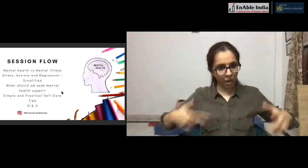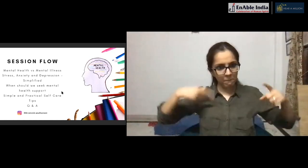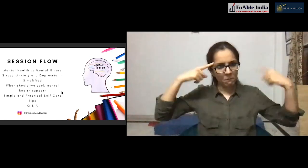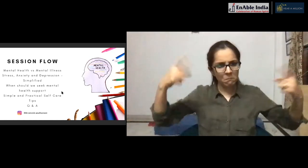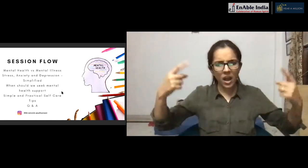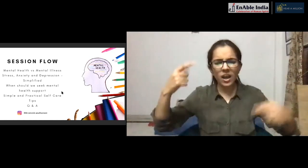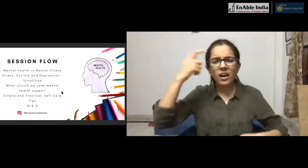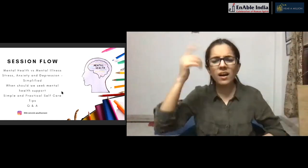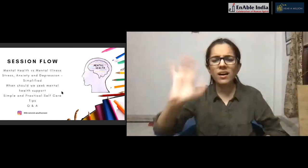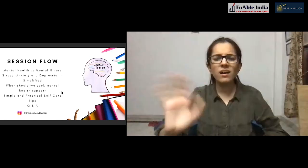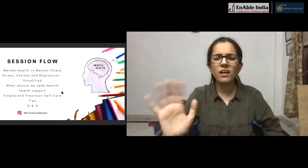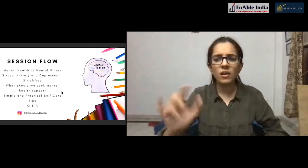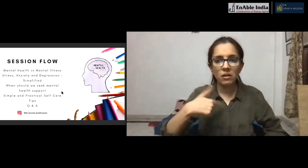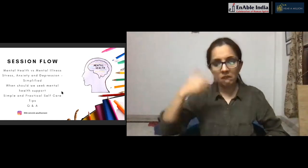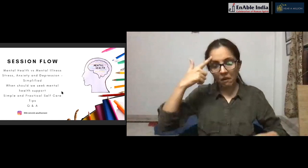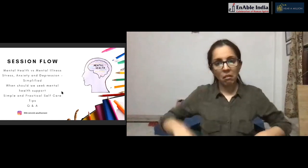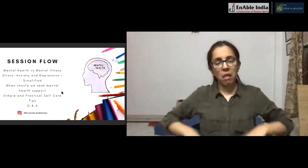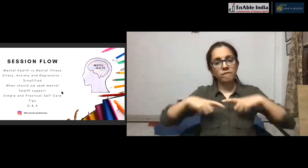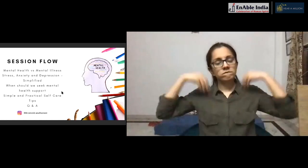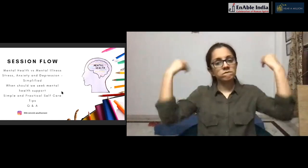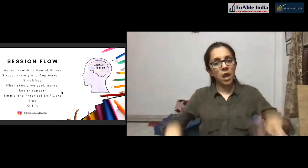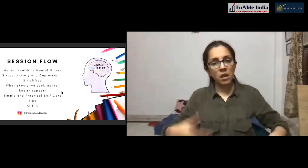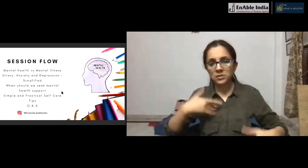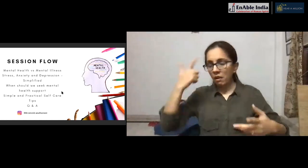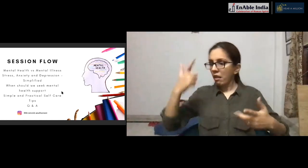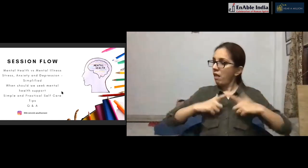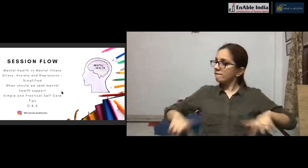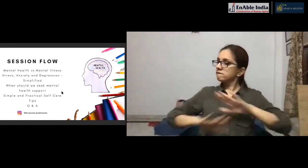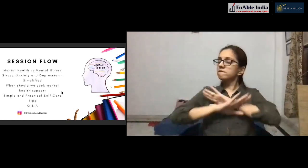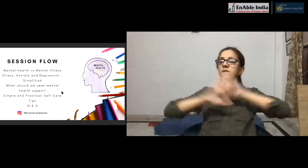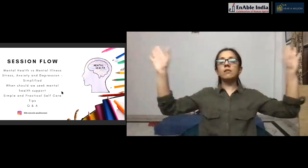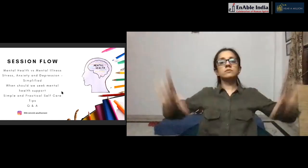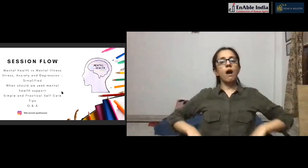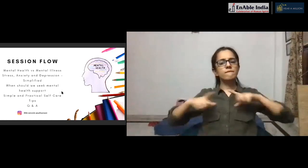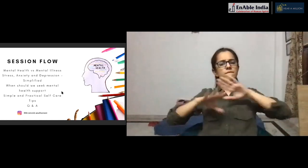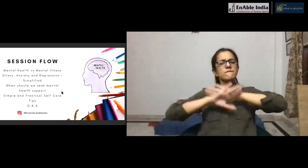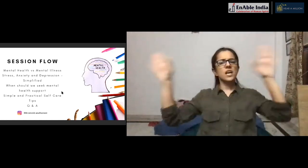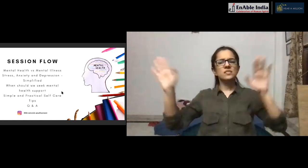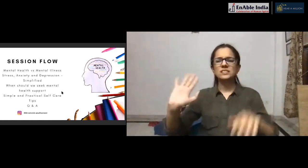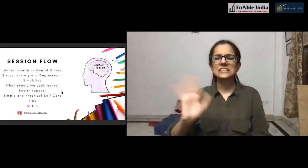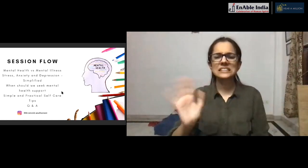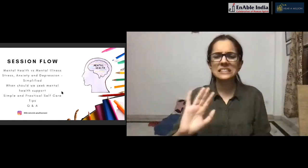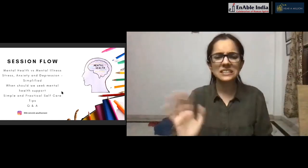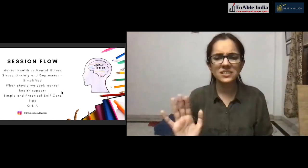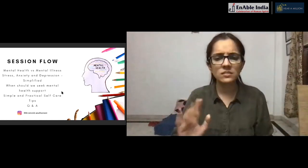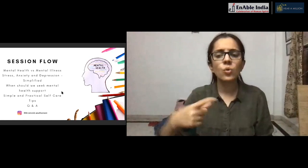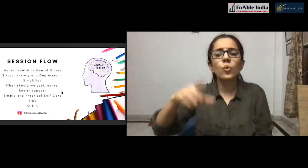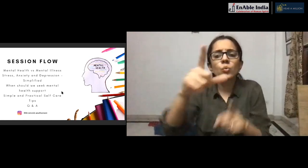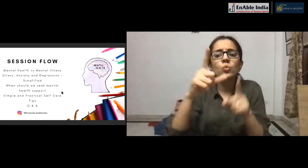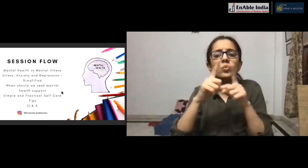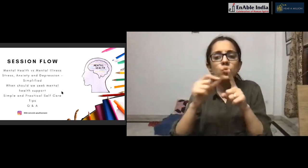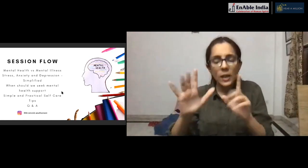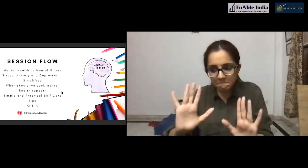terrible happening in my life and it can't be cured. Or no, no, no, no, no. You don't have to think. All you gotta do is you have to